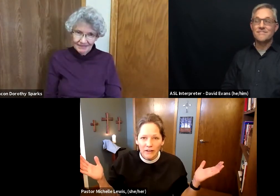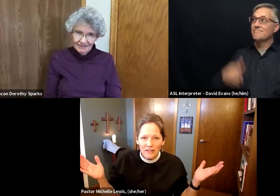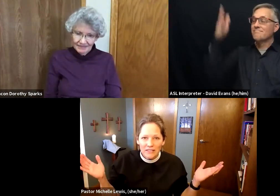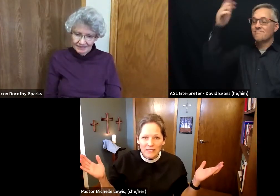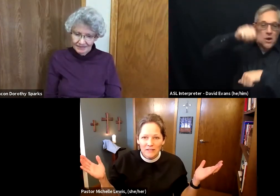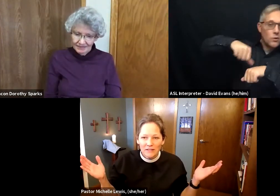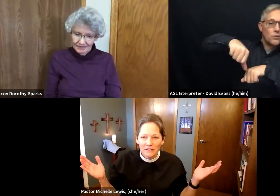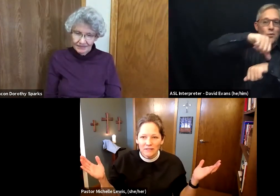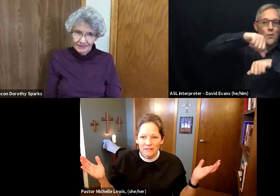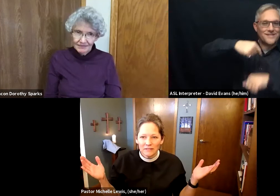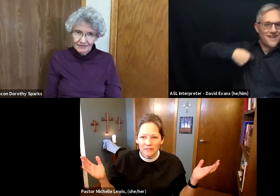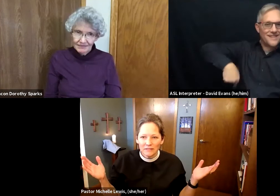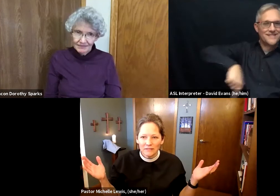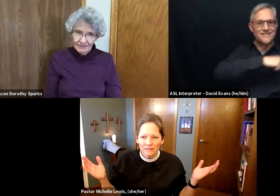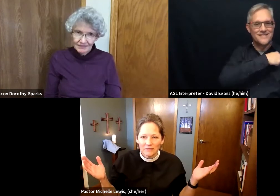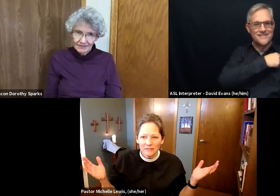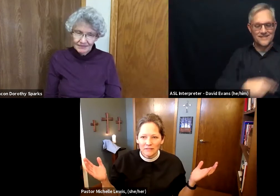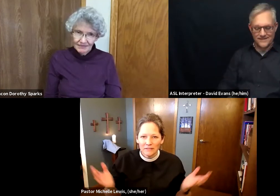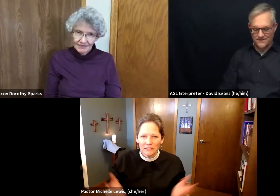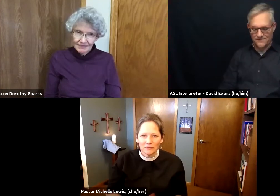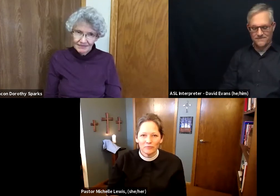Anointing us.